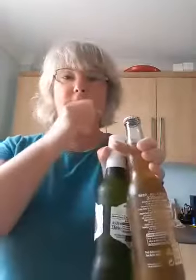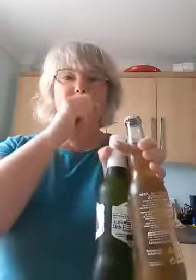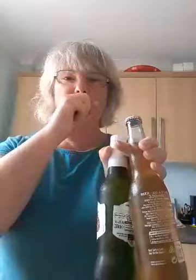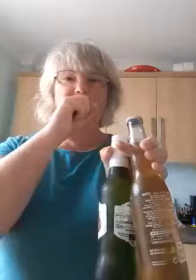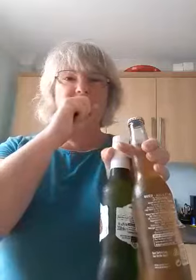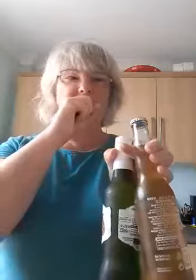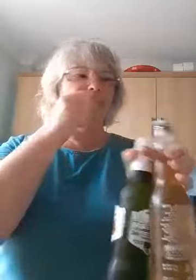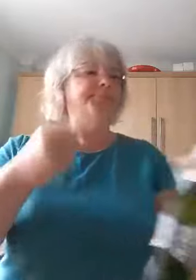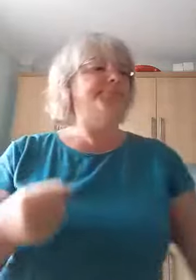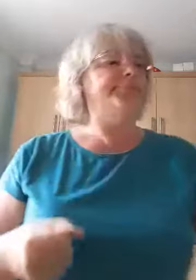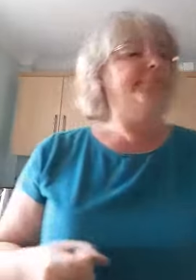Beer.